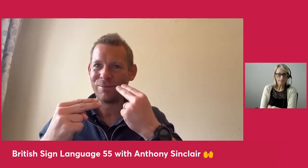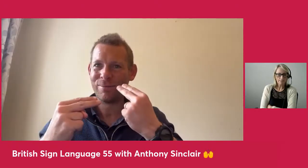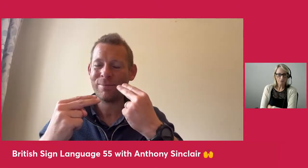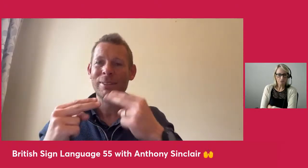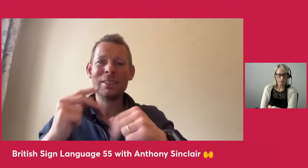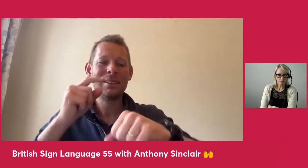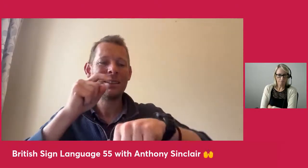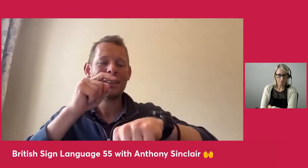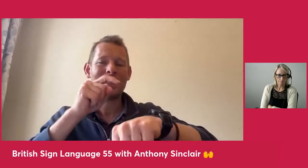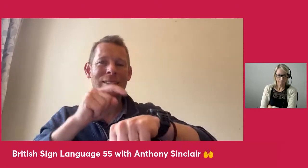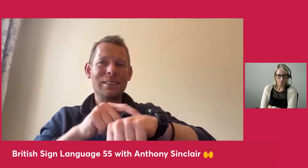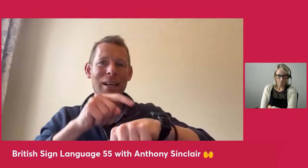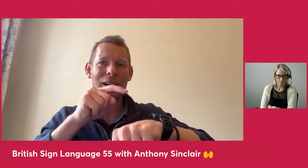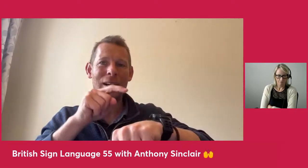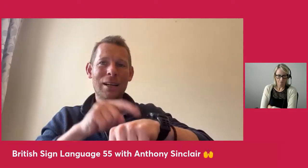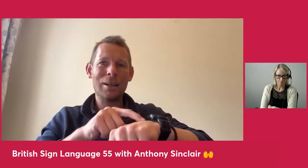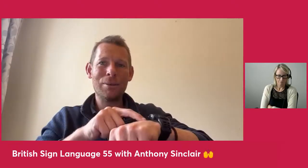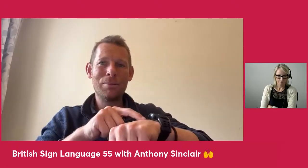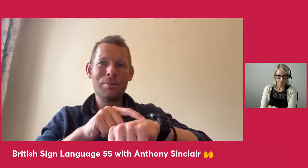and dinner time,